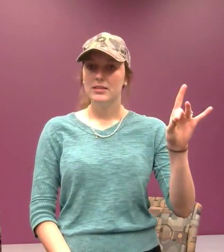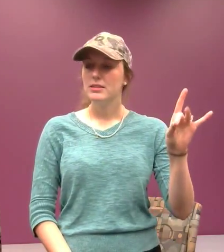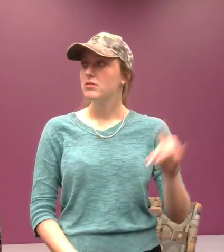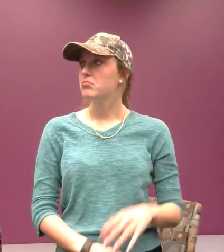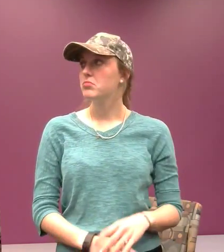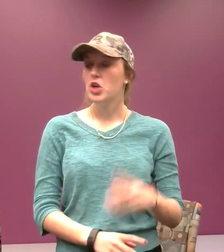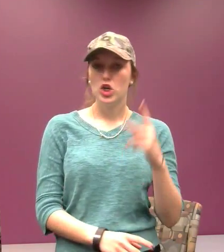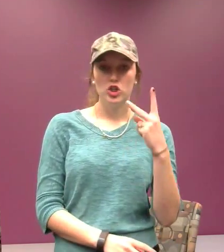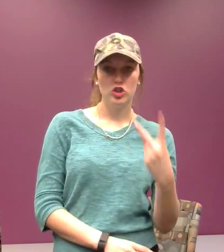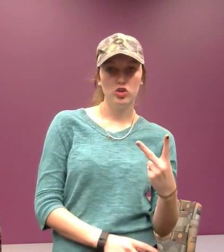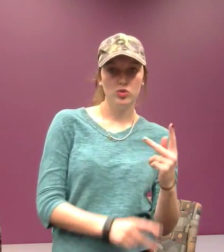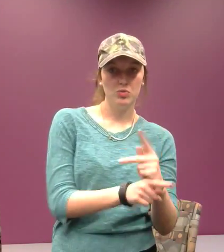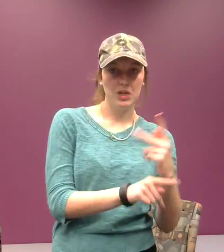times 4.